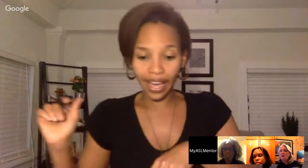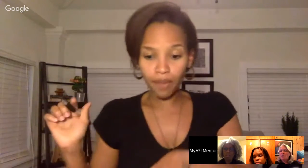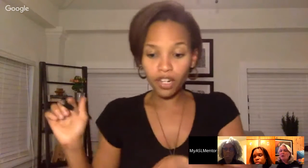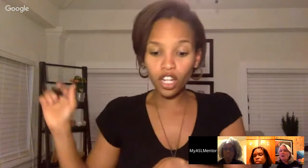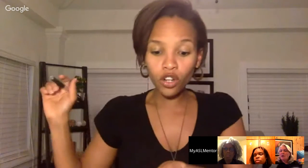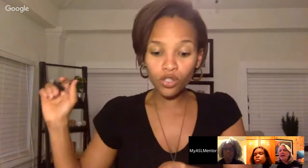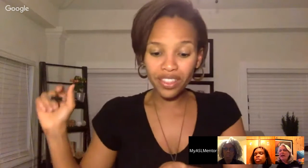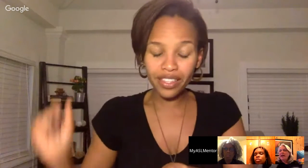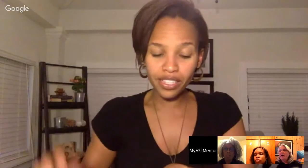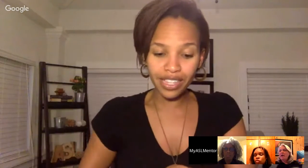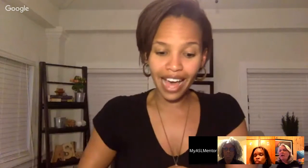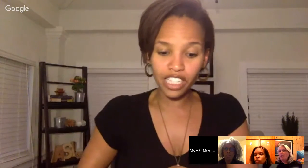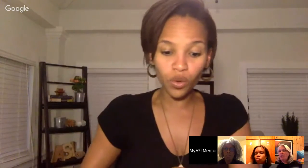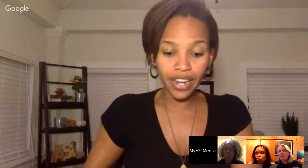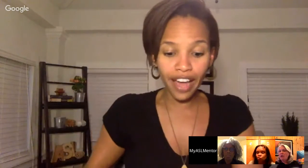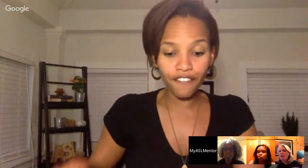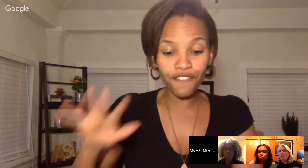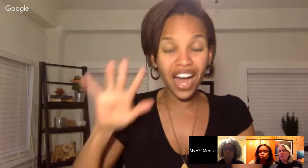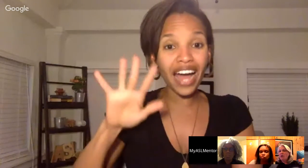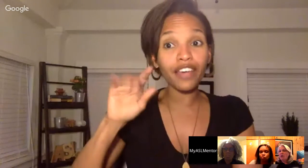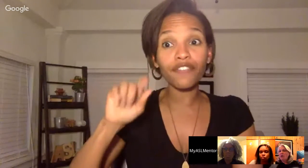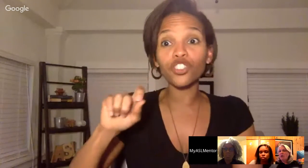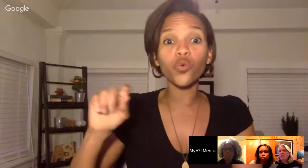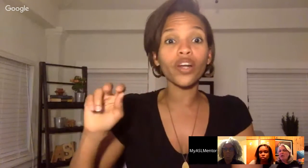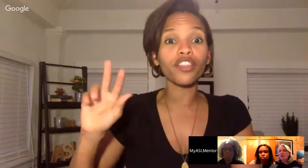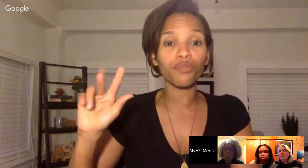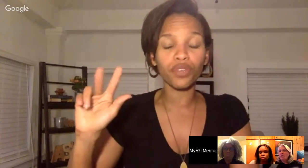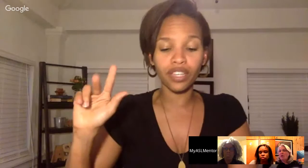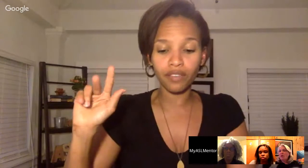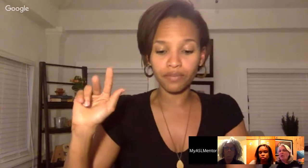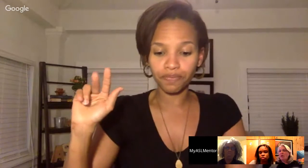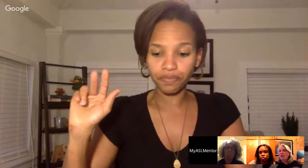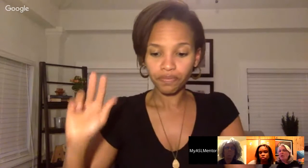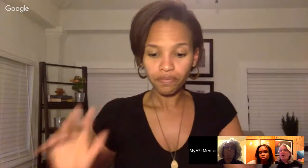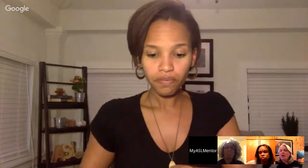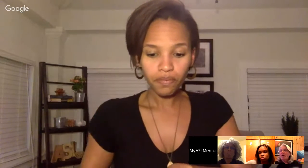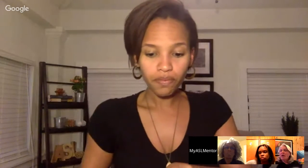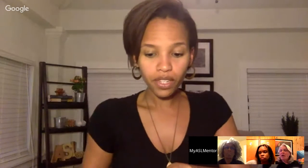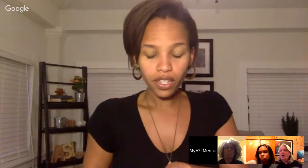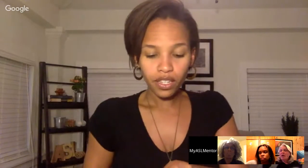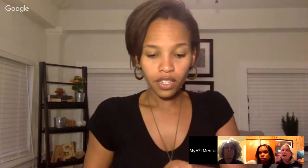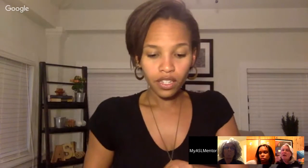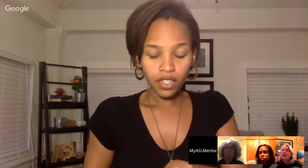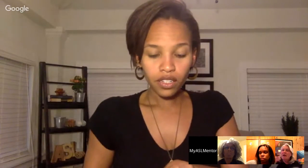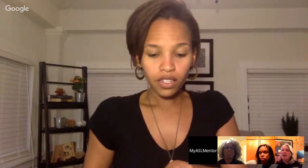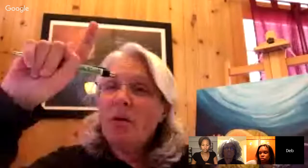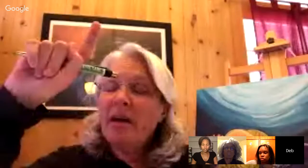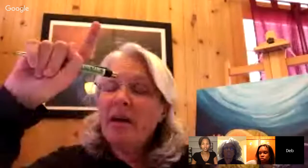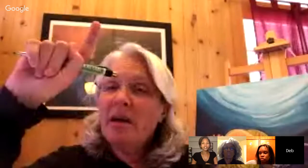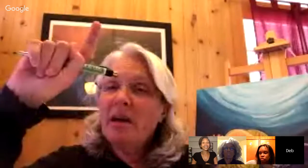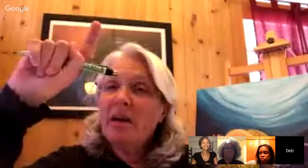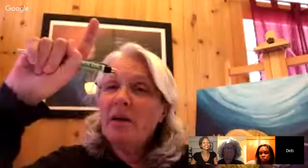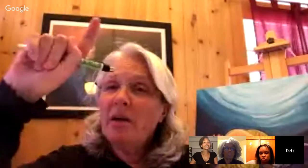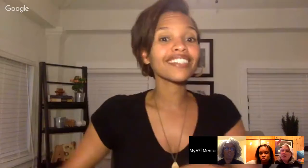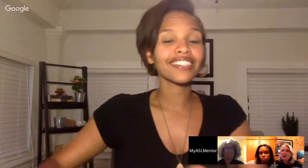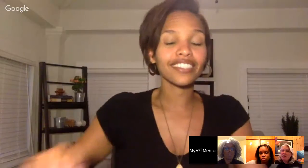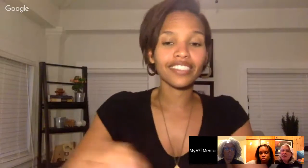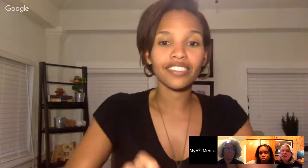Okay, I'm gonna close with this last one at 5:23. Quick. Yes.